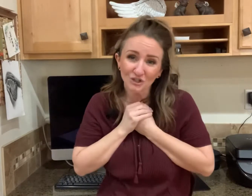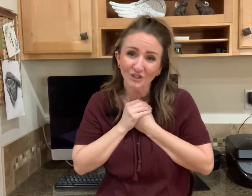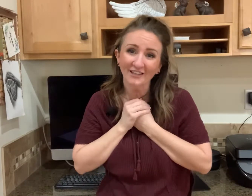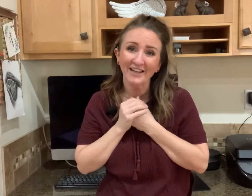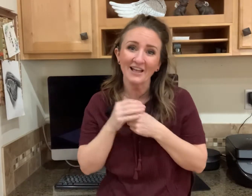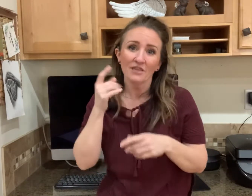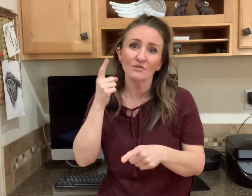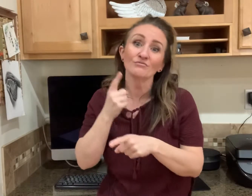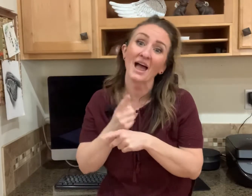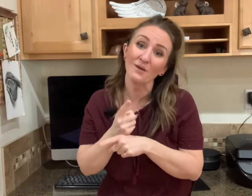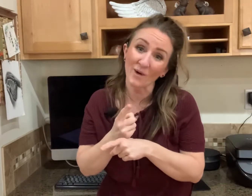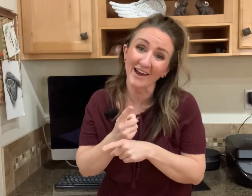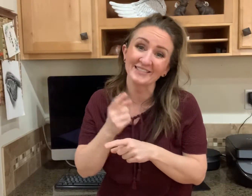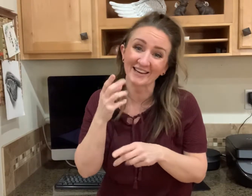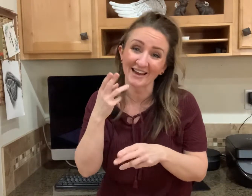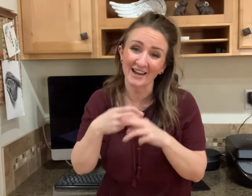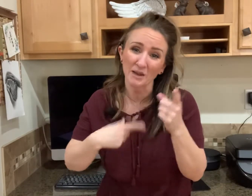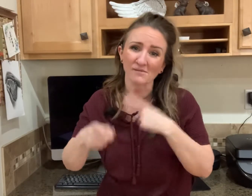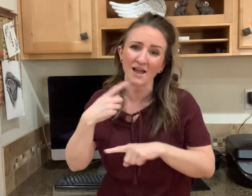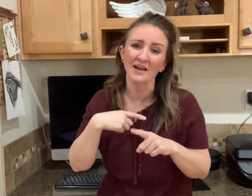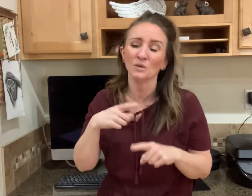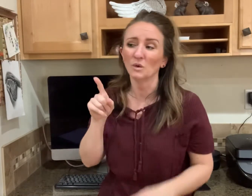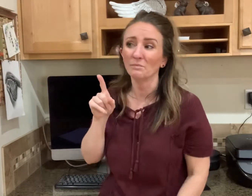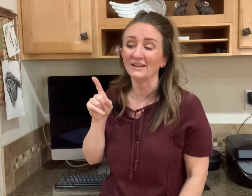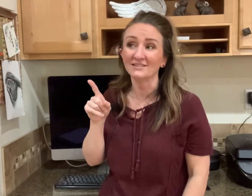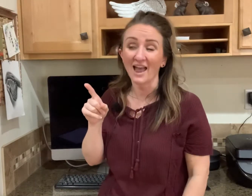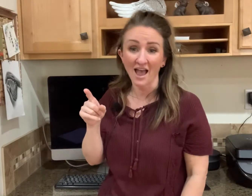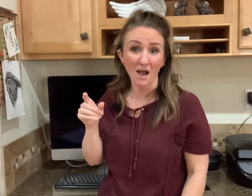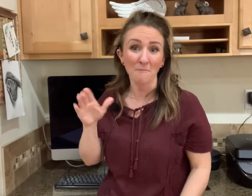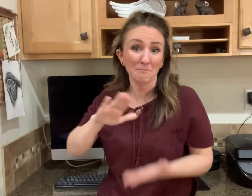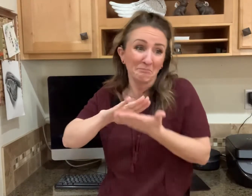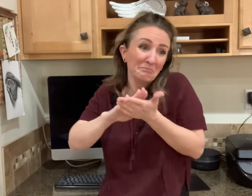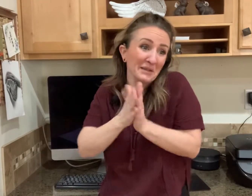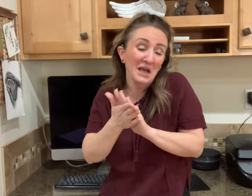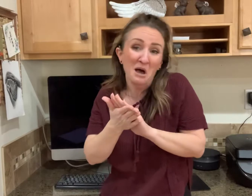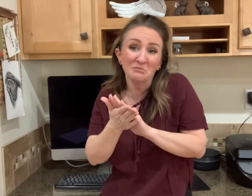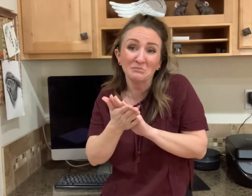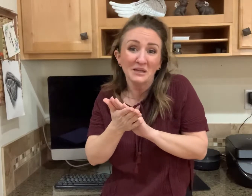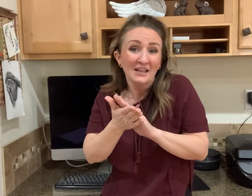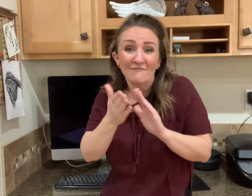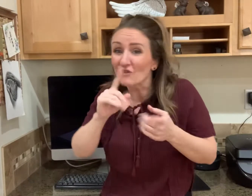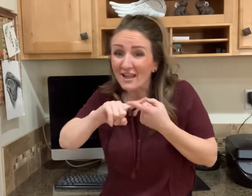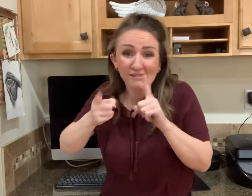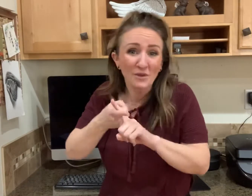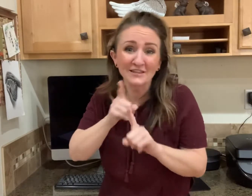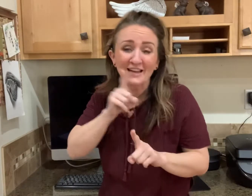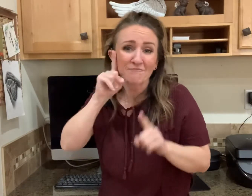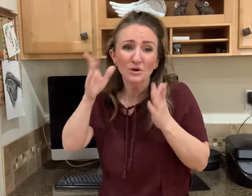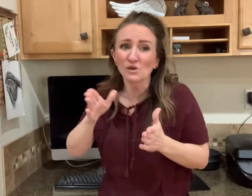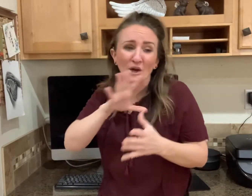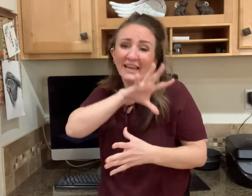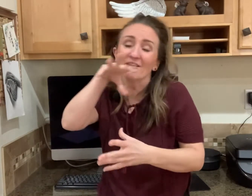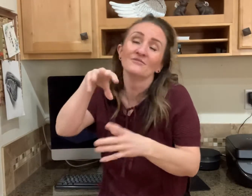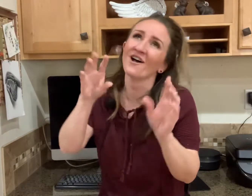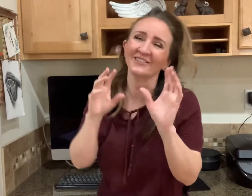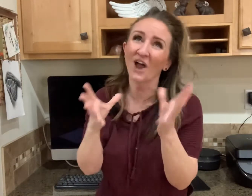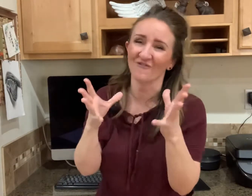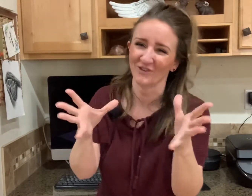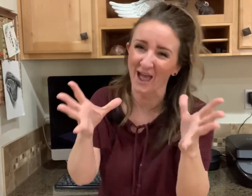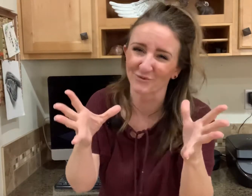culturally, the right way to get a name sign would be to become friends with a deaf person, or not for that